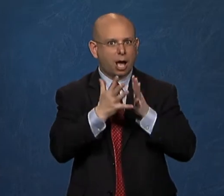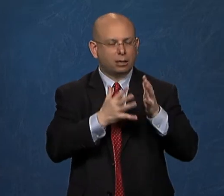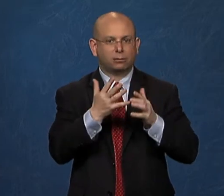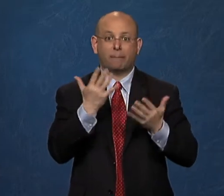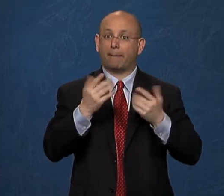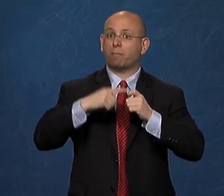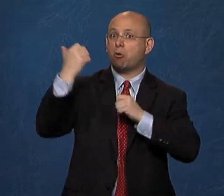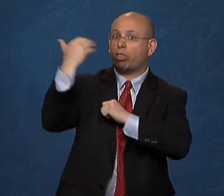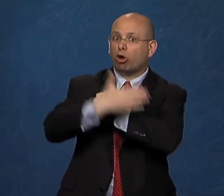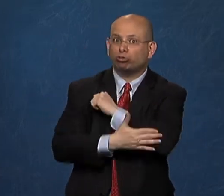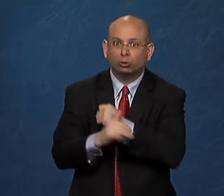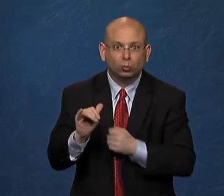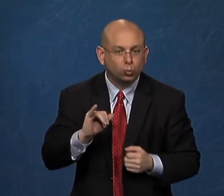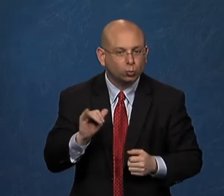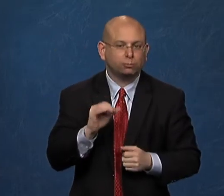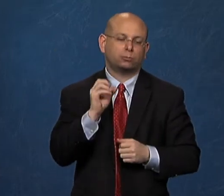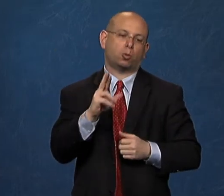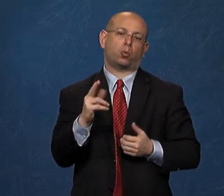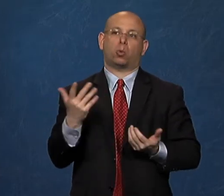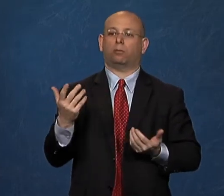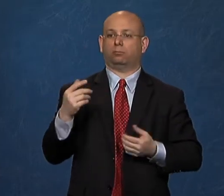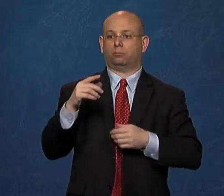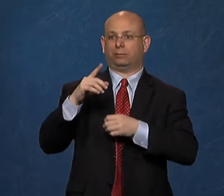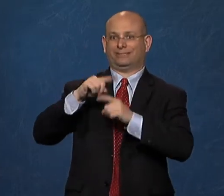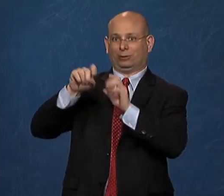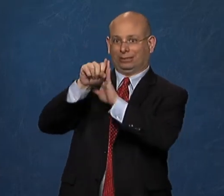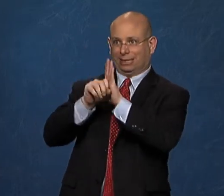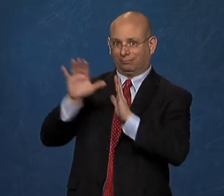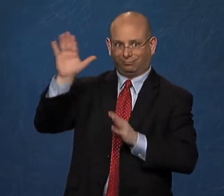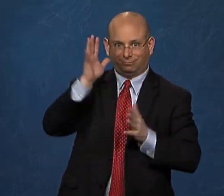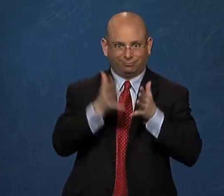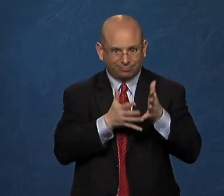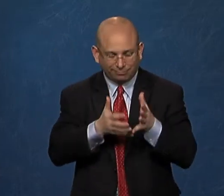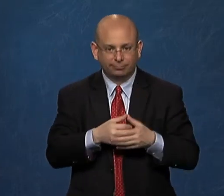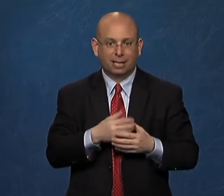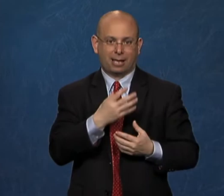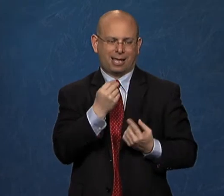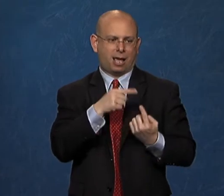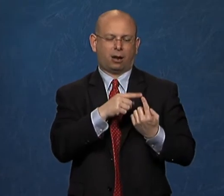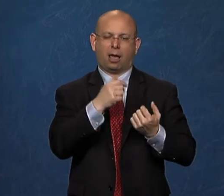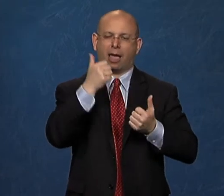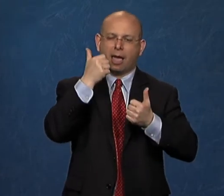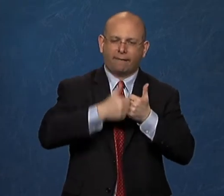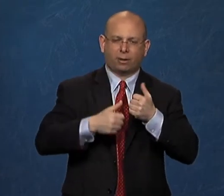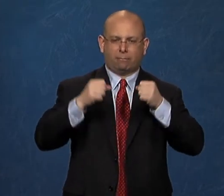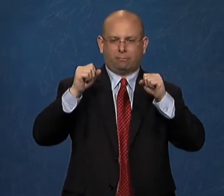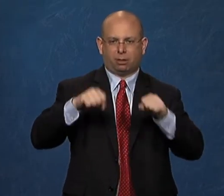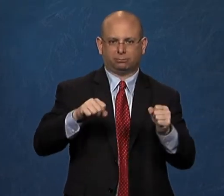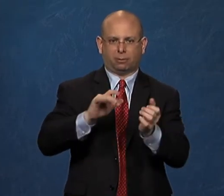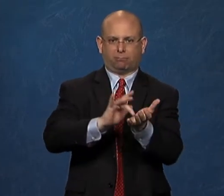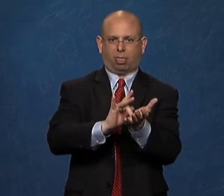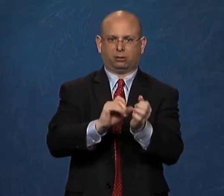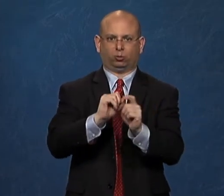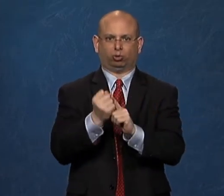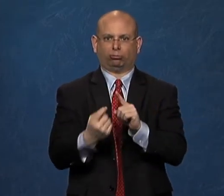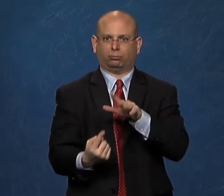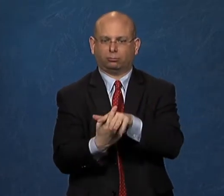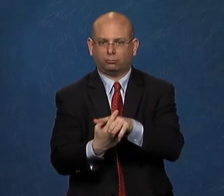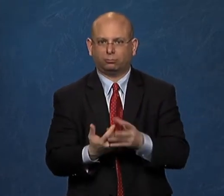very different signing style. Perhaps they're a foreign-born deaf person or they come from another state. So they have to negotiate language in that sense, and also they have to